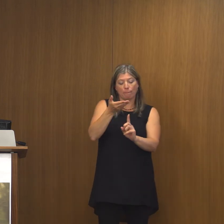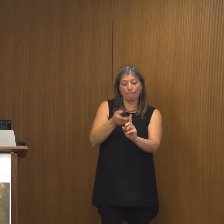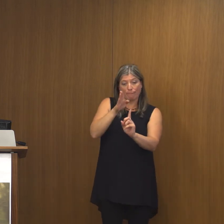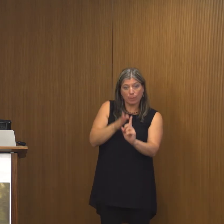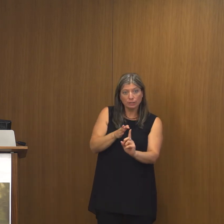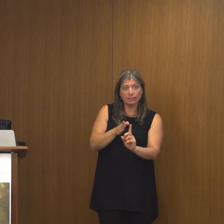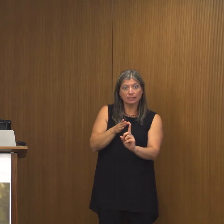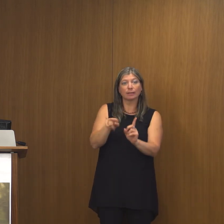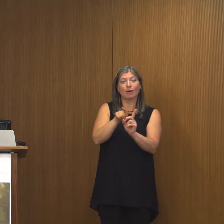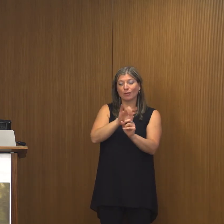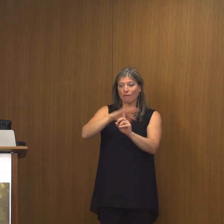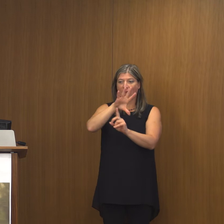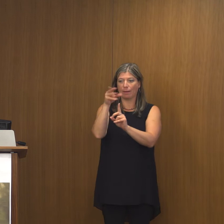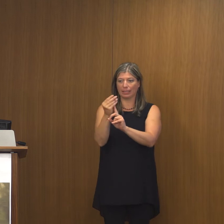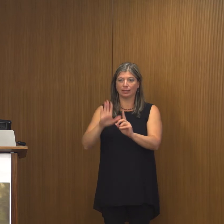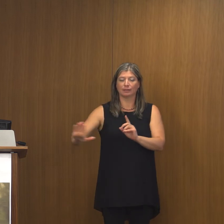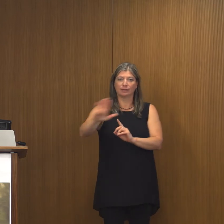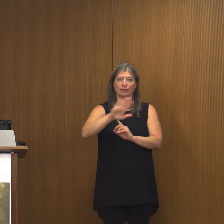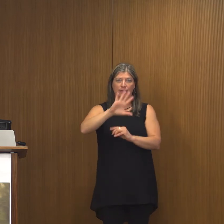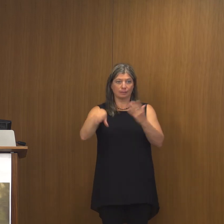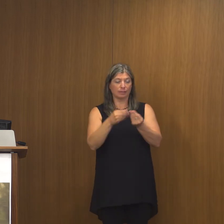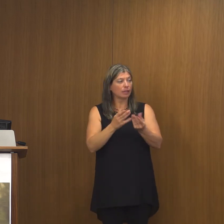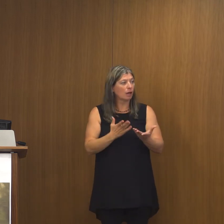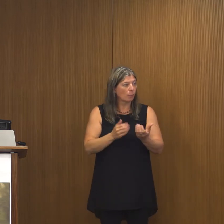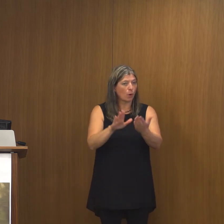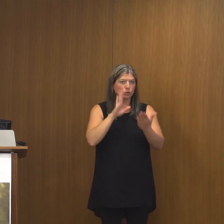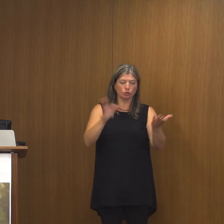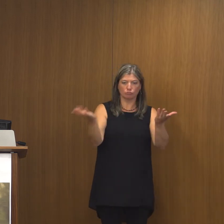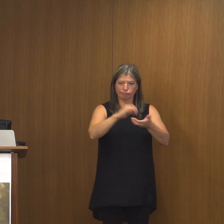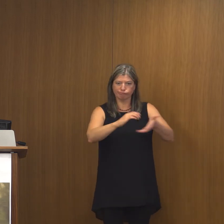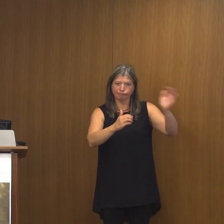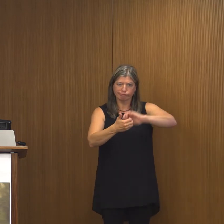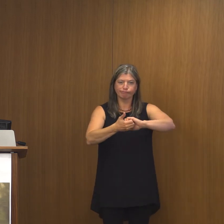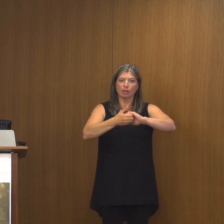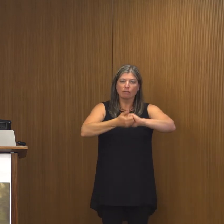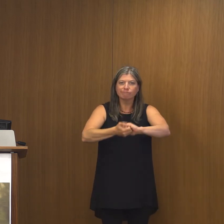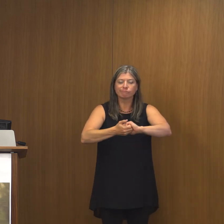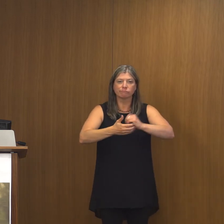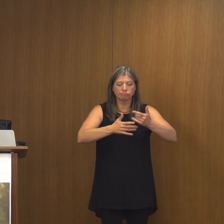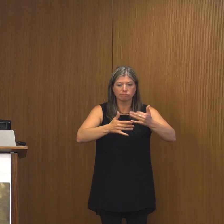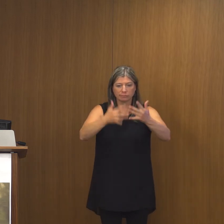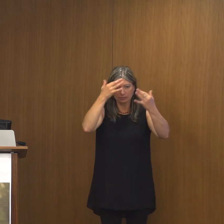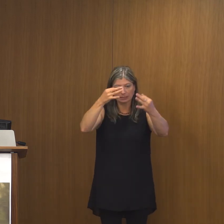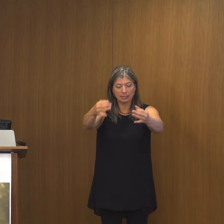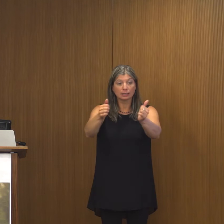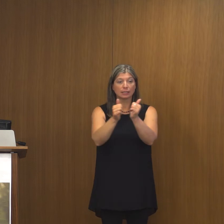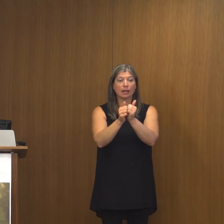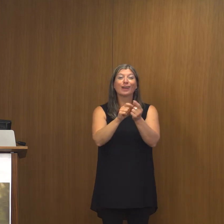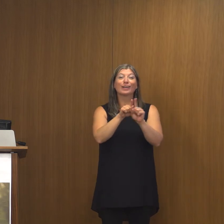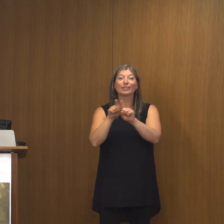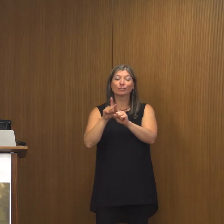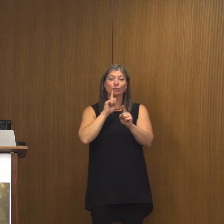promoting active citizenship and universal design, and building capacity throughout the different sectors